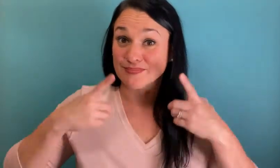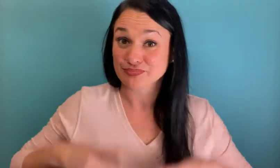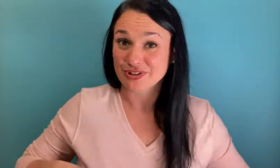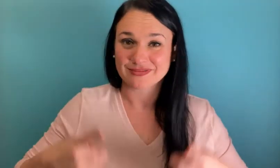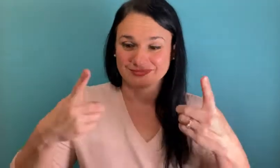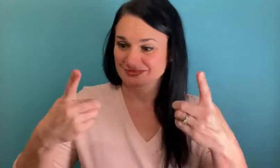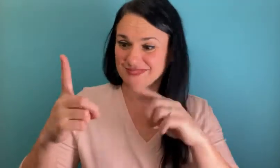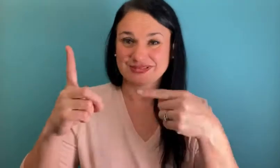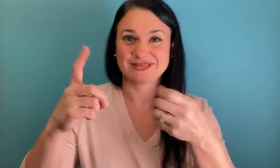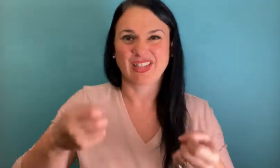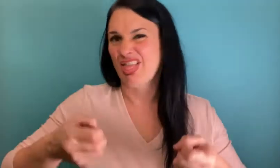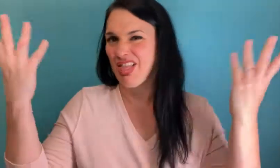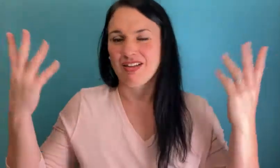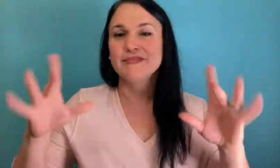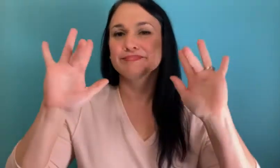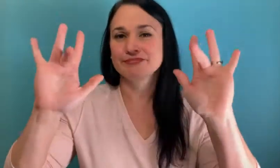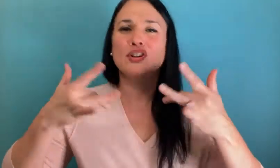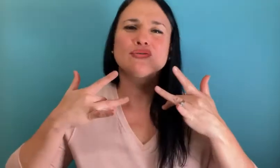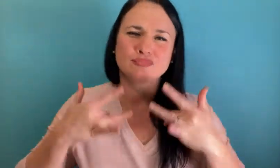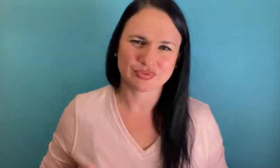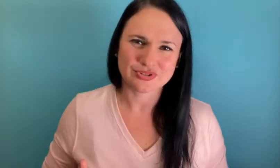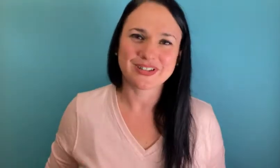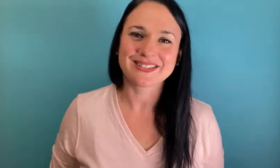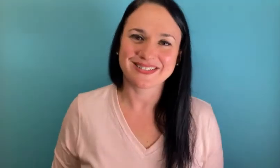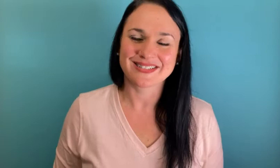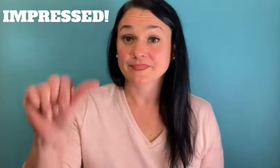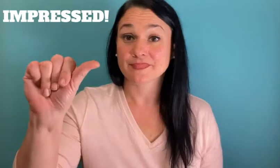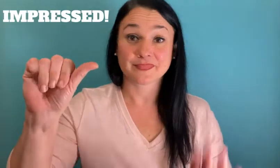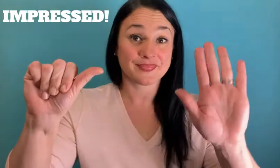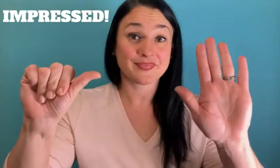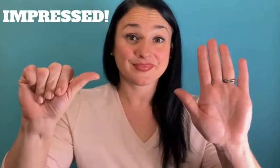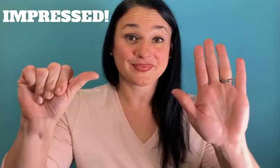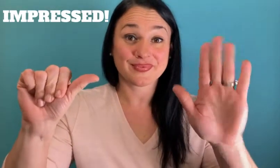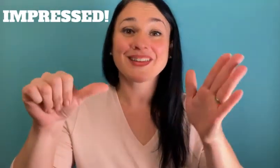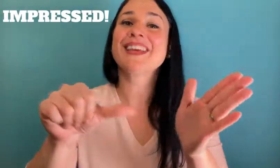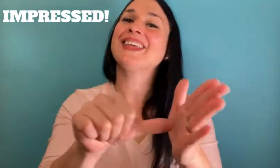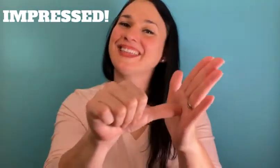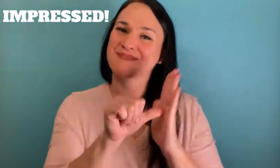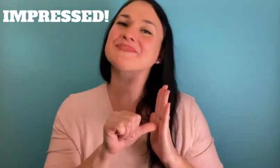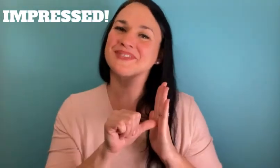Depressed is with the letters D. We'll throw that out and then do this hand shape. Next one is impressed.